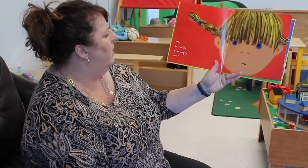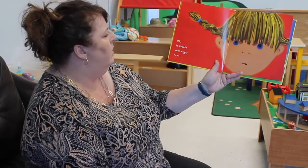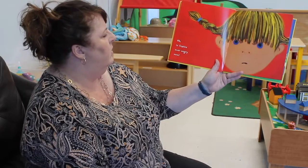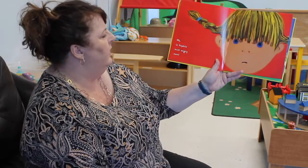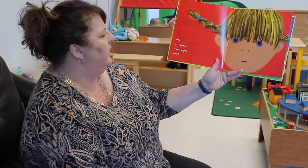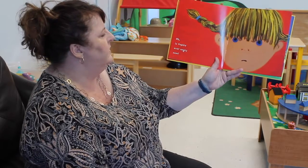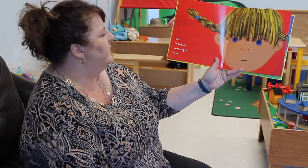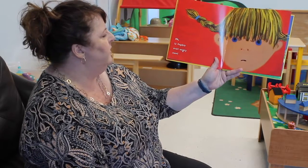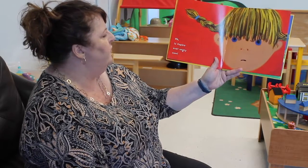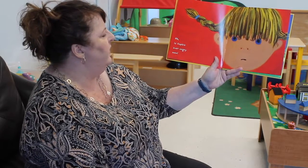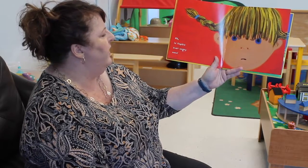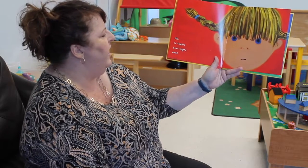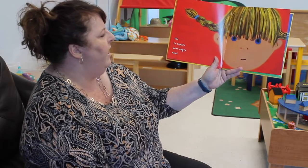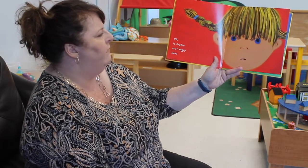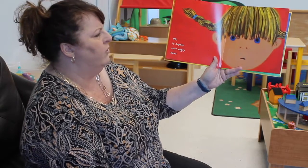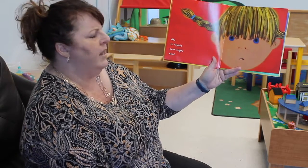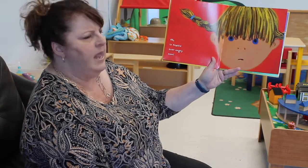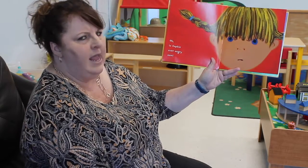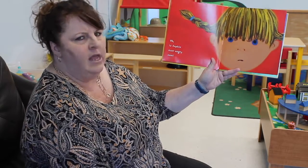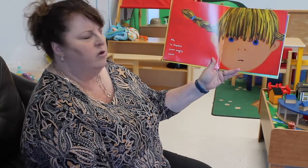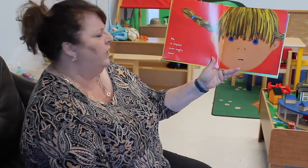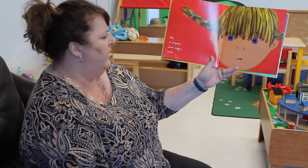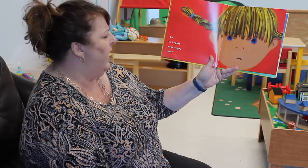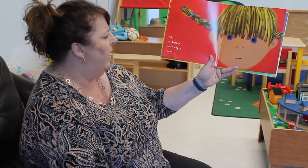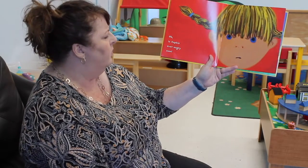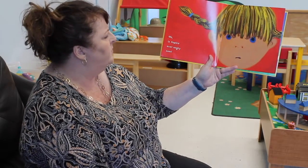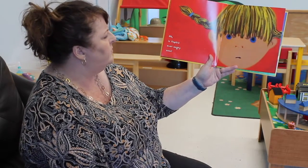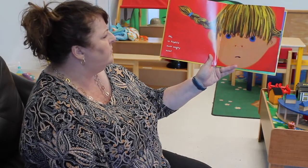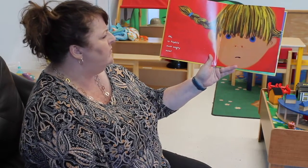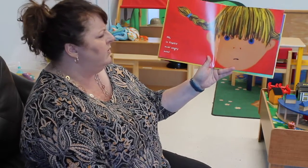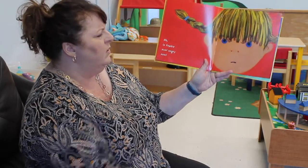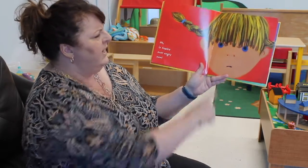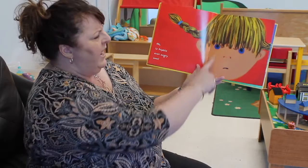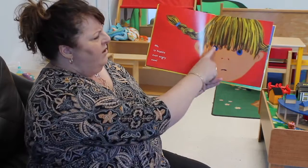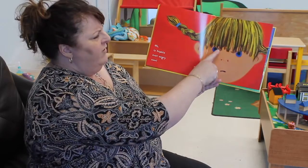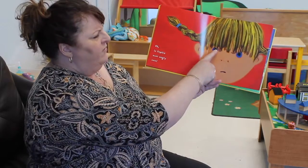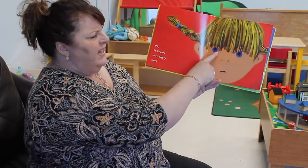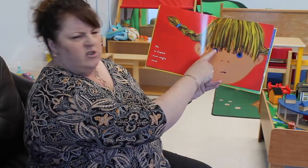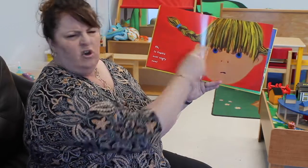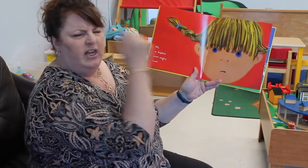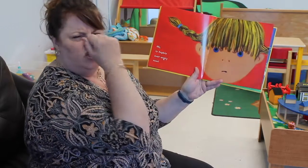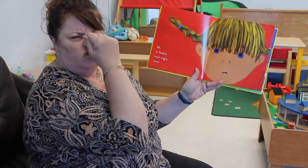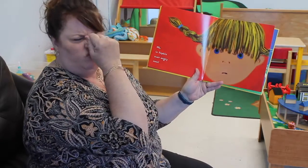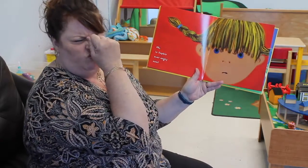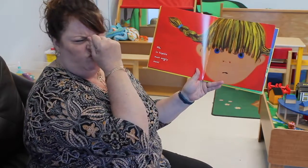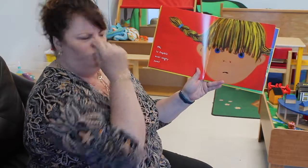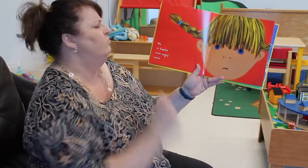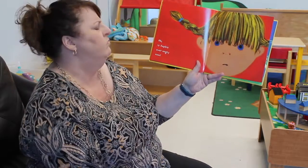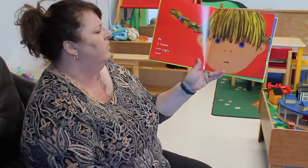Uh-oh. Oh, is Sophie ever angry now? Look at that angry face. Her eyes are... and